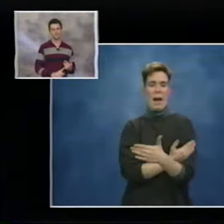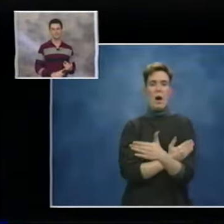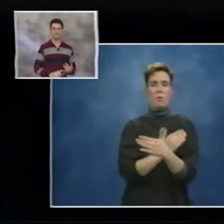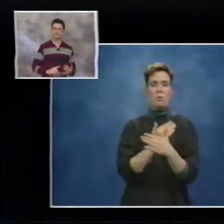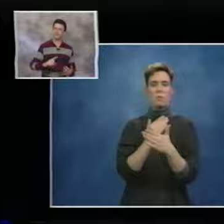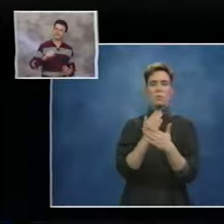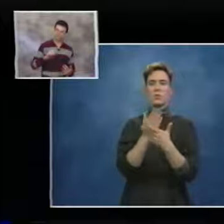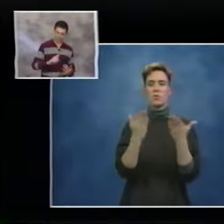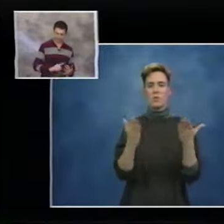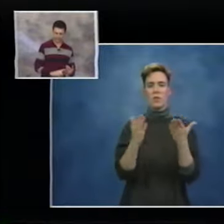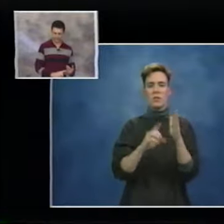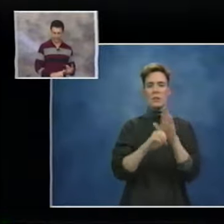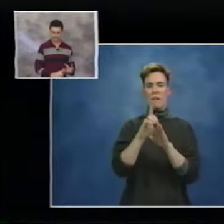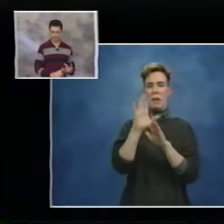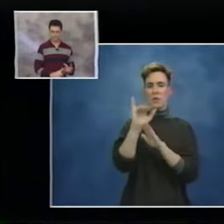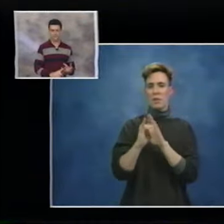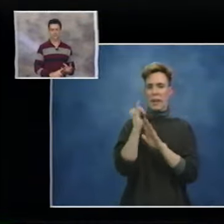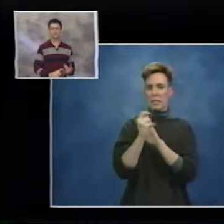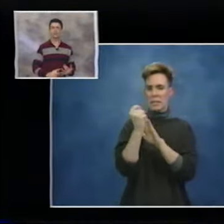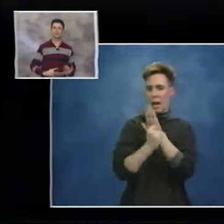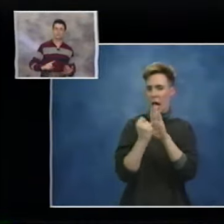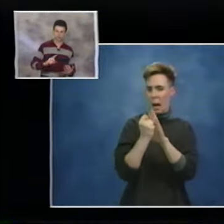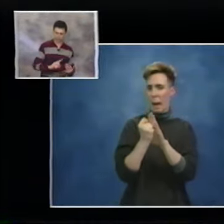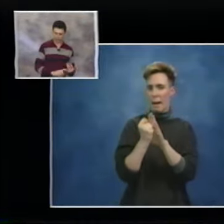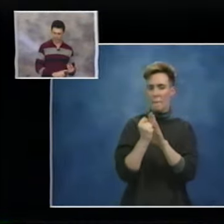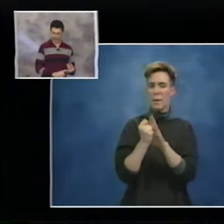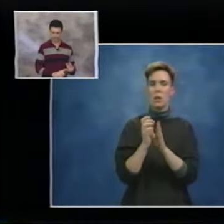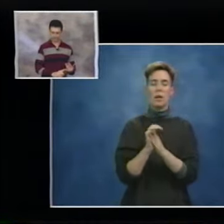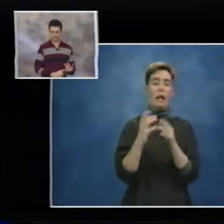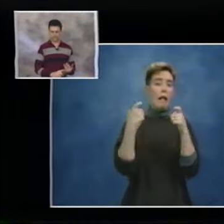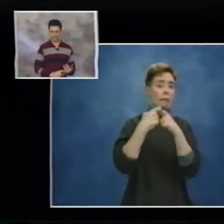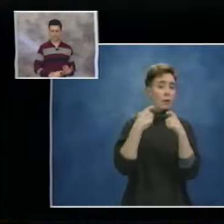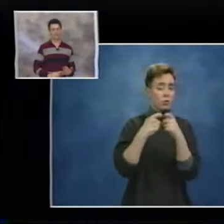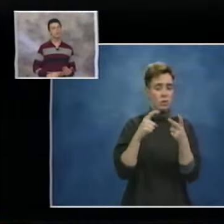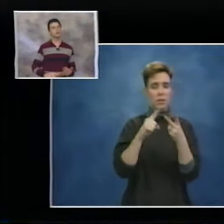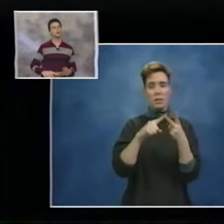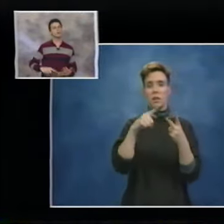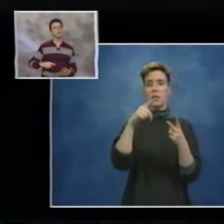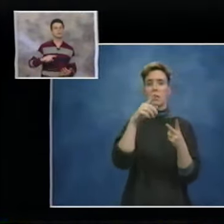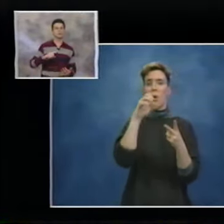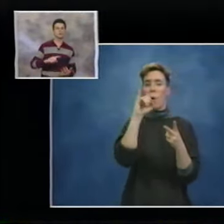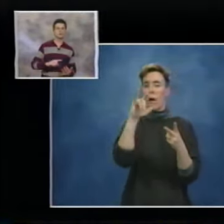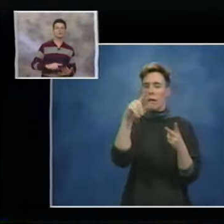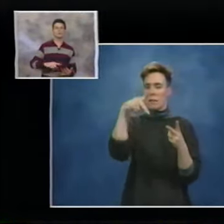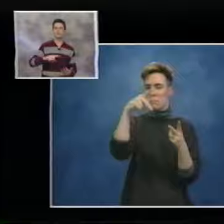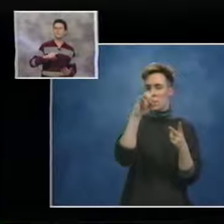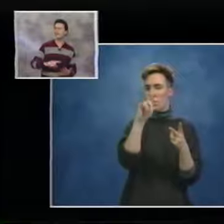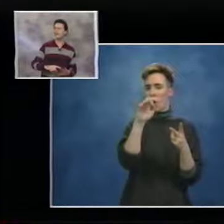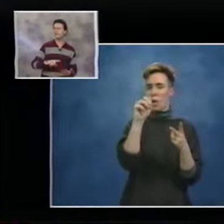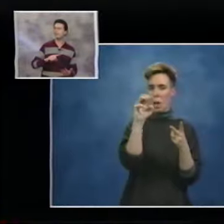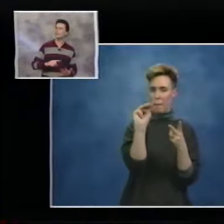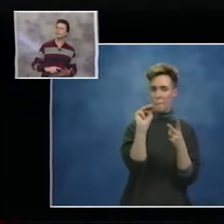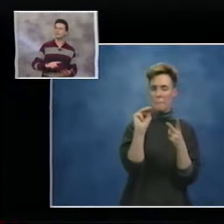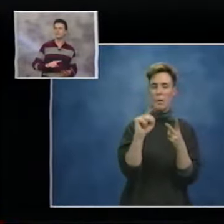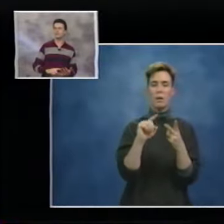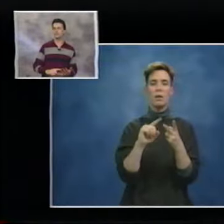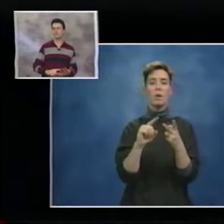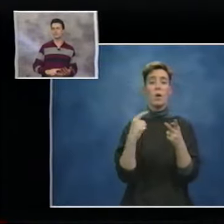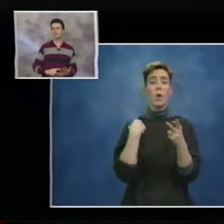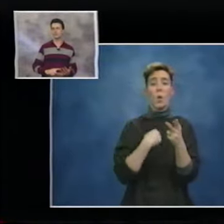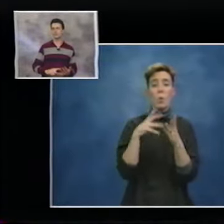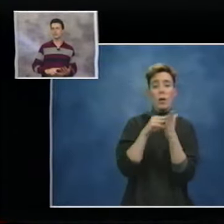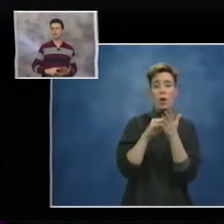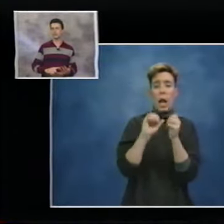period: electricity, petroleum. We learned to mass produce